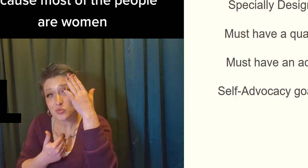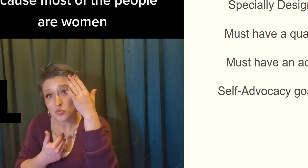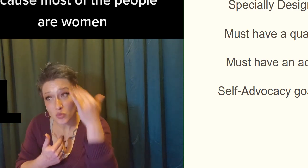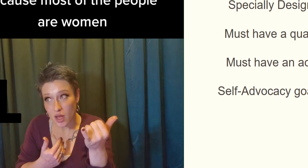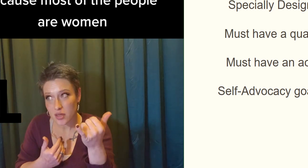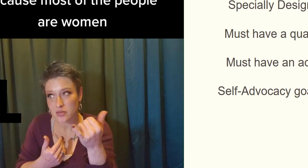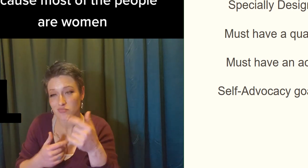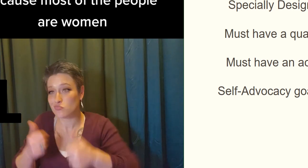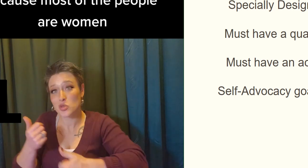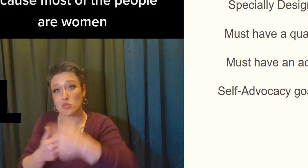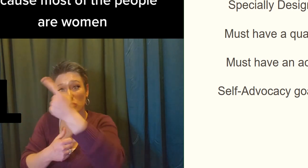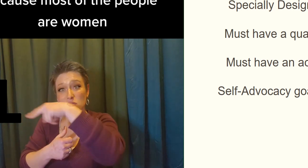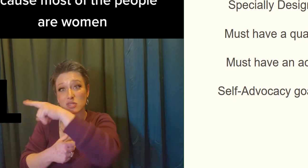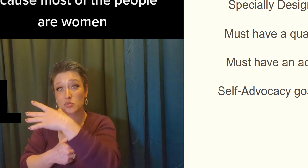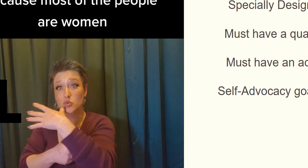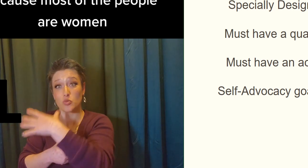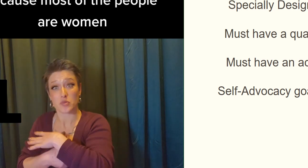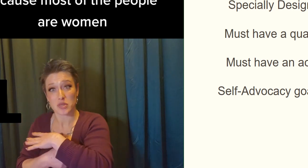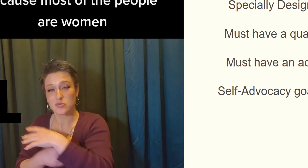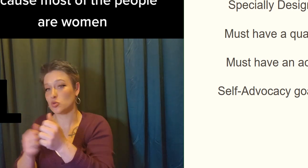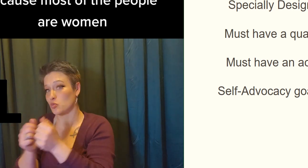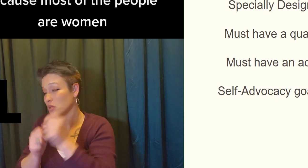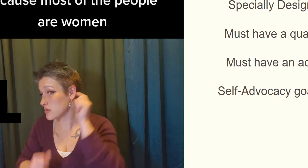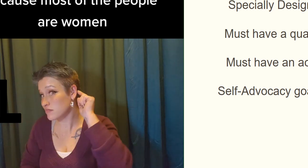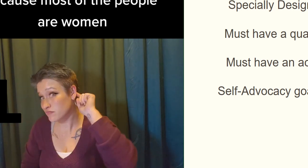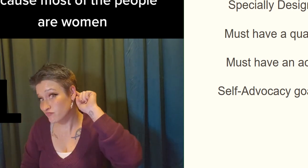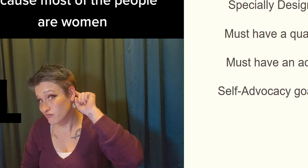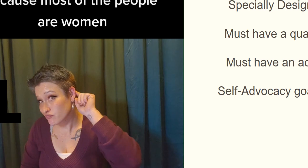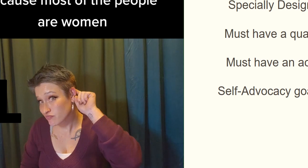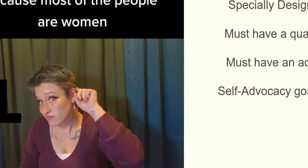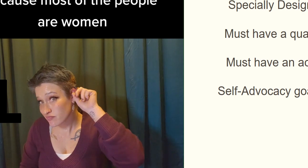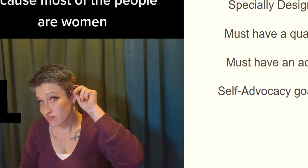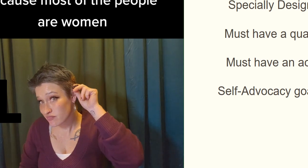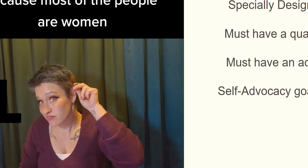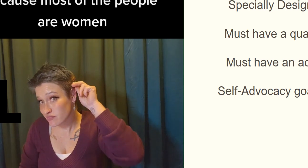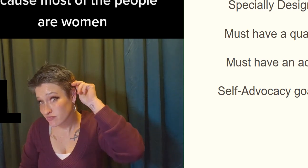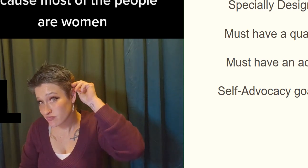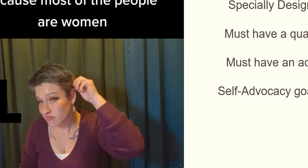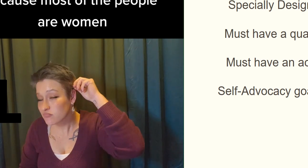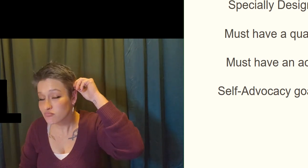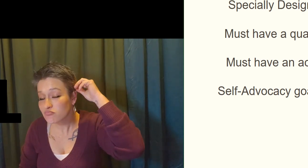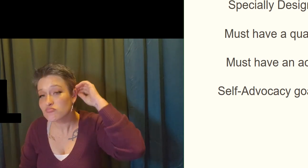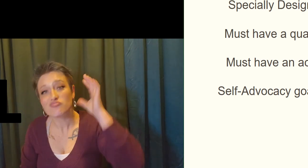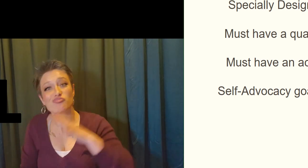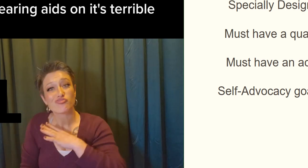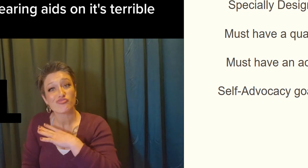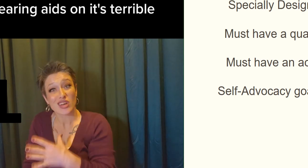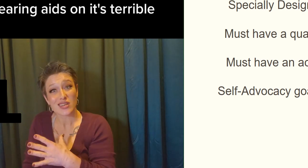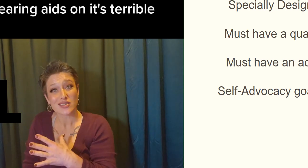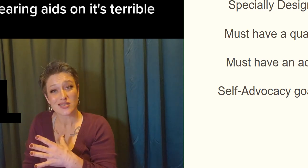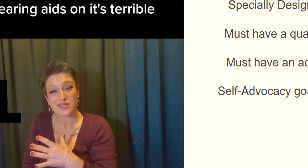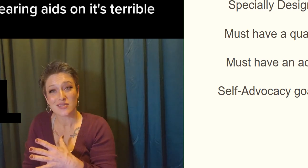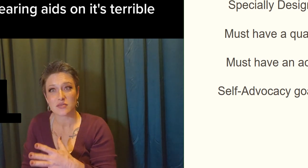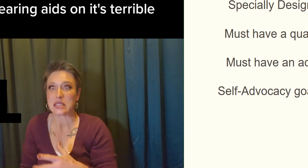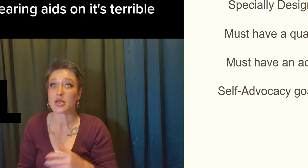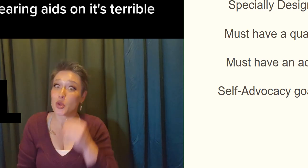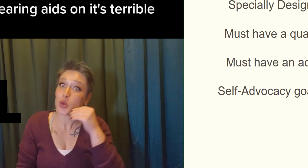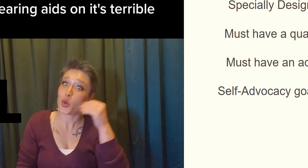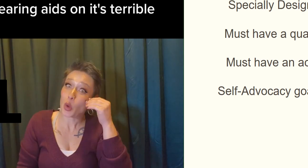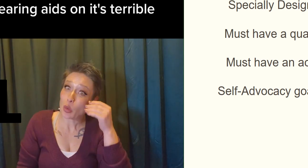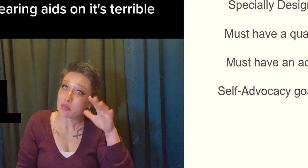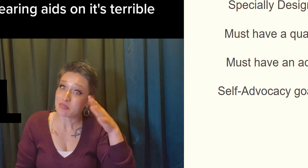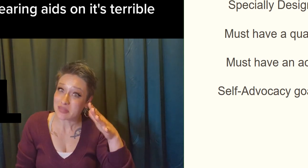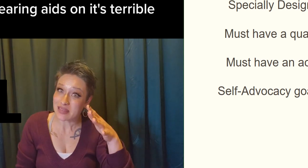So at work or my job, it's fine because most of the people are women. And when I don't have the hearing aids